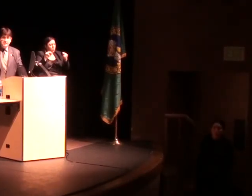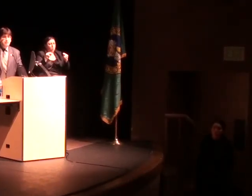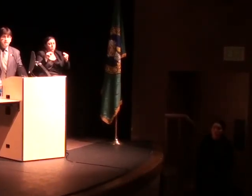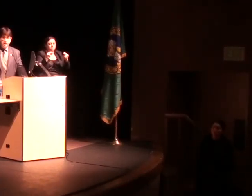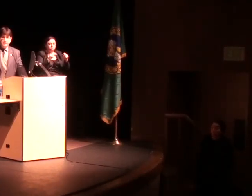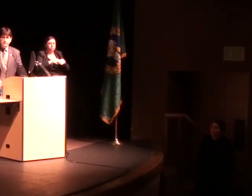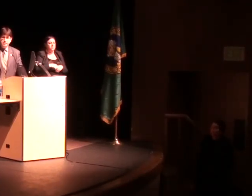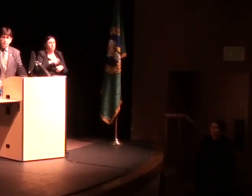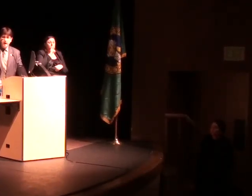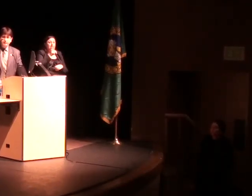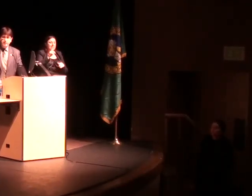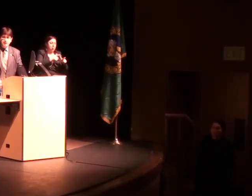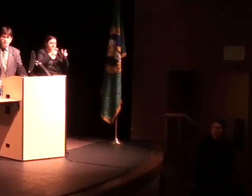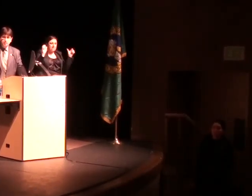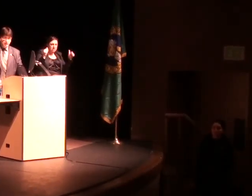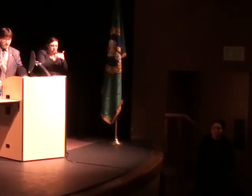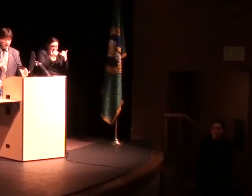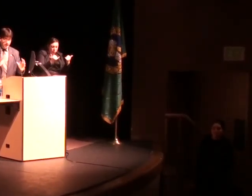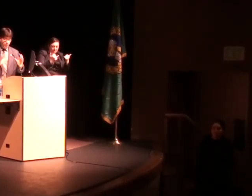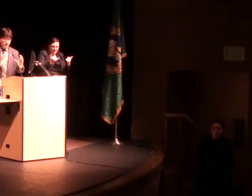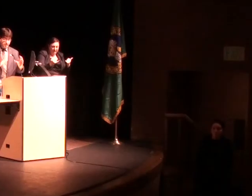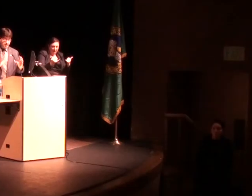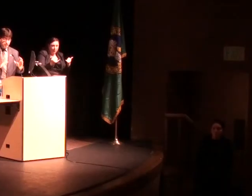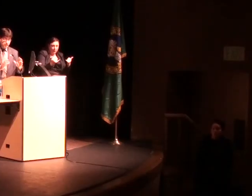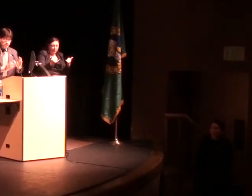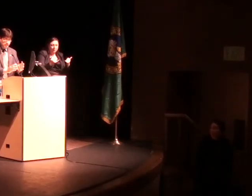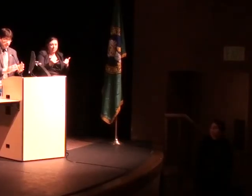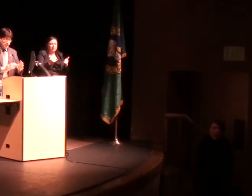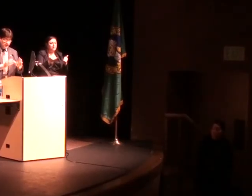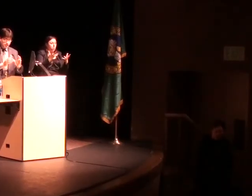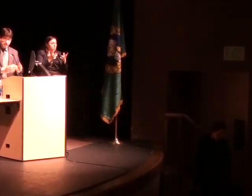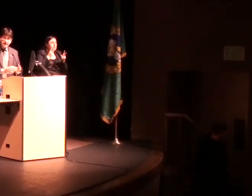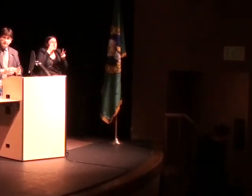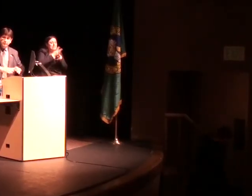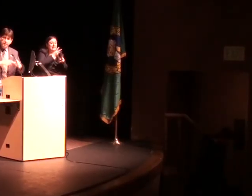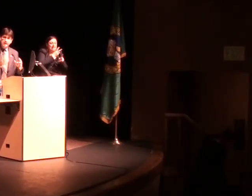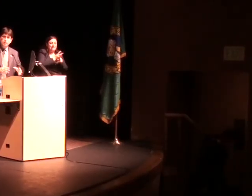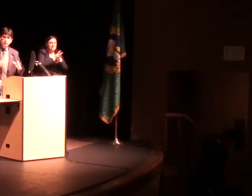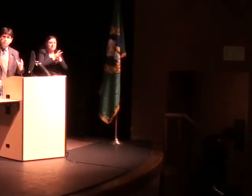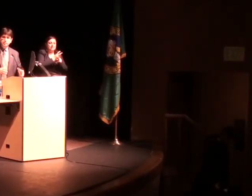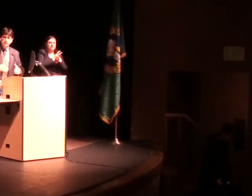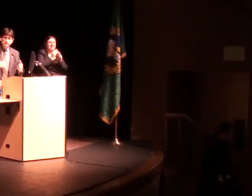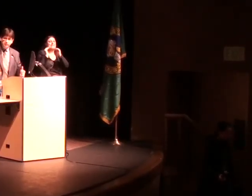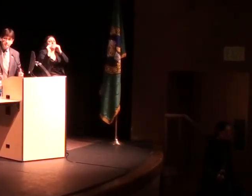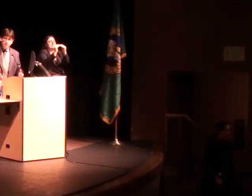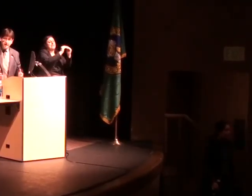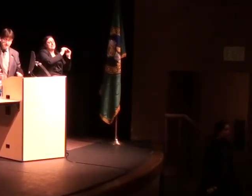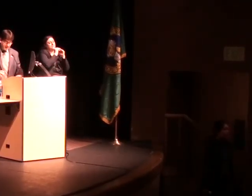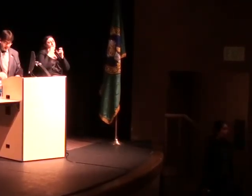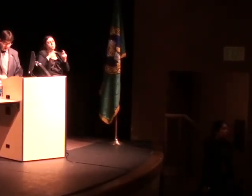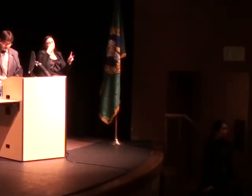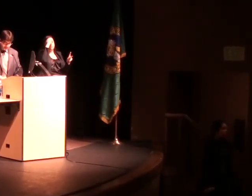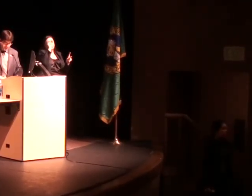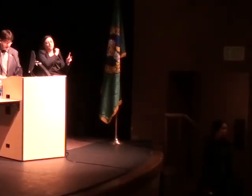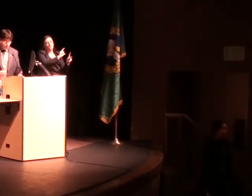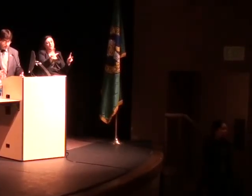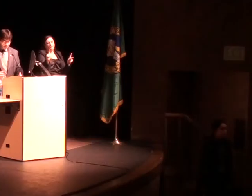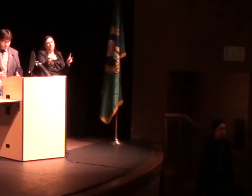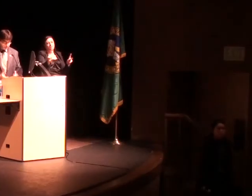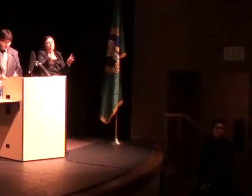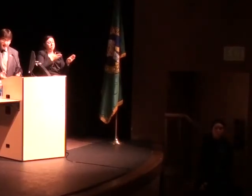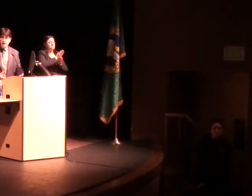That is the big challenge that we have right now. We are trying to keep a society with equal opportunities for everybody. And the